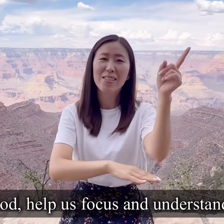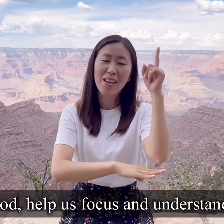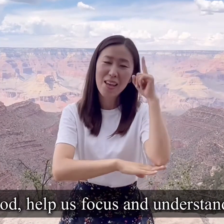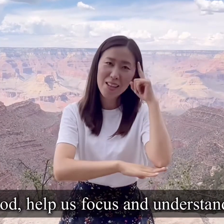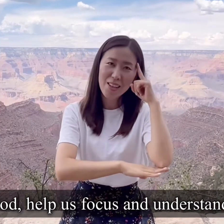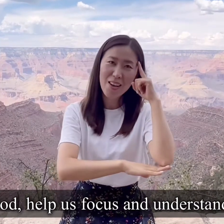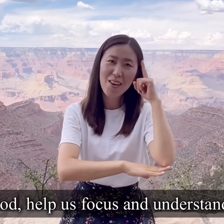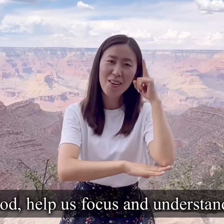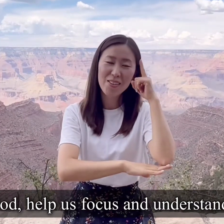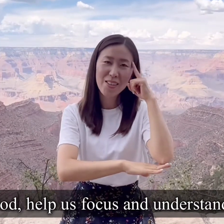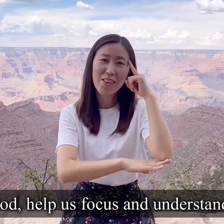and